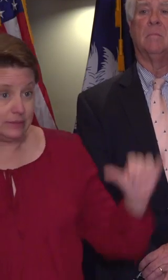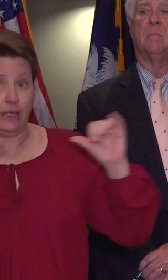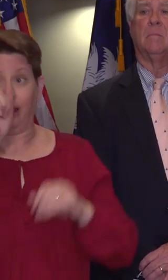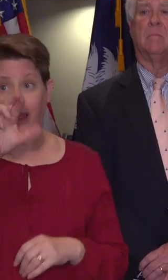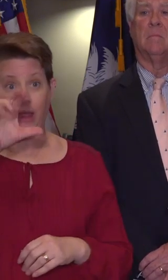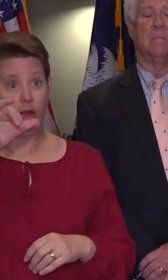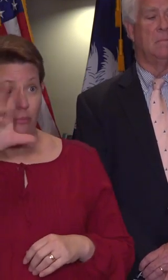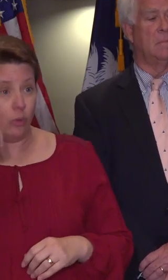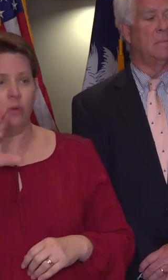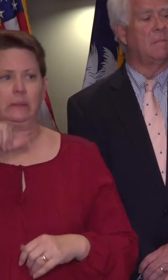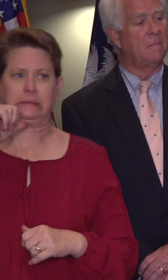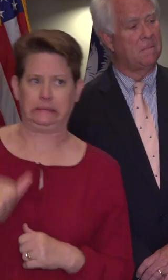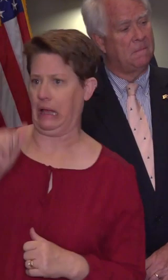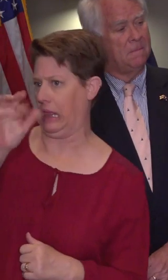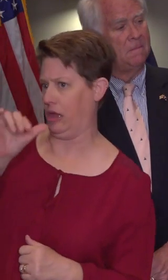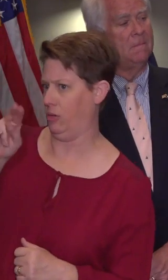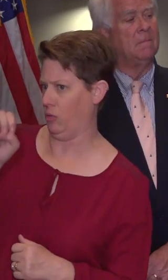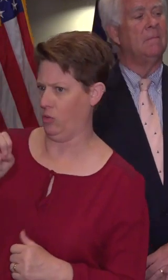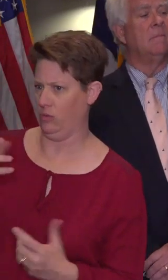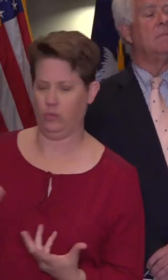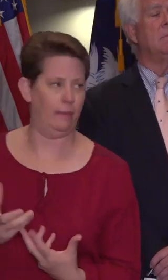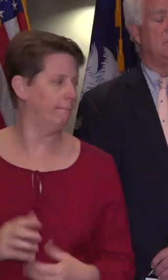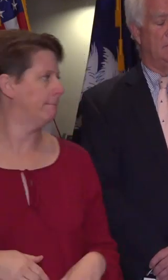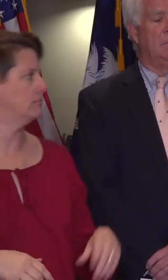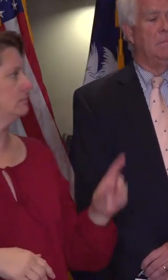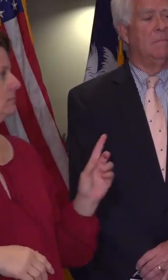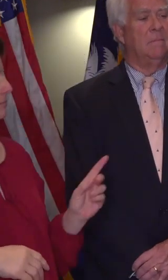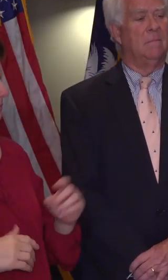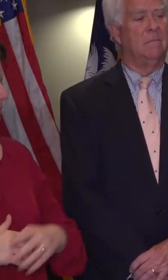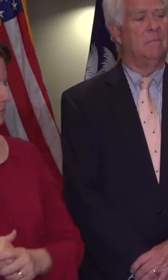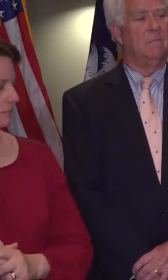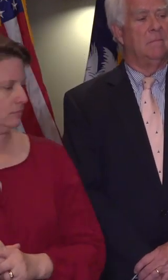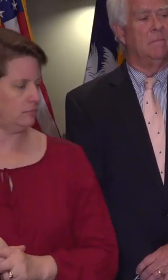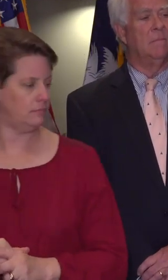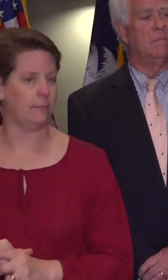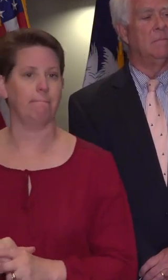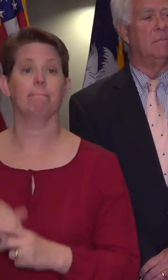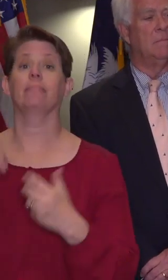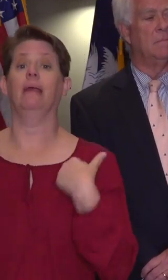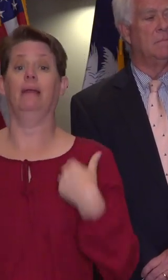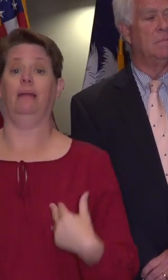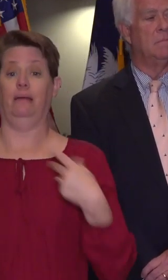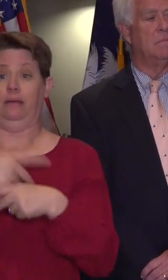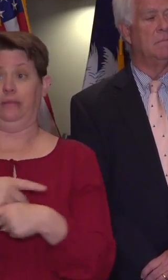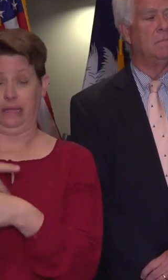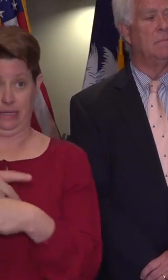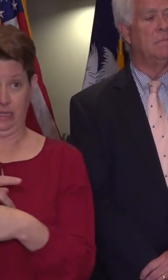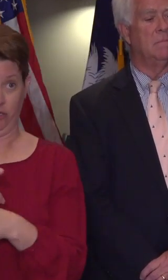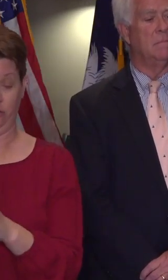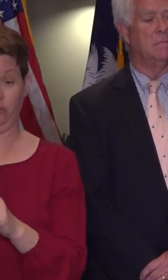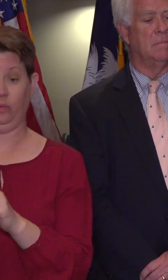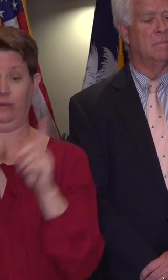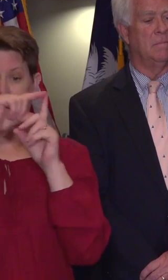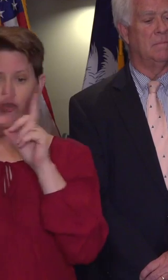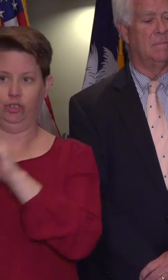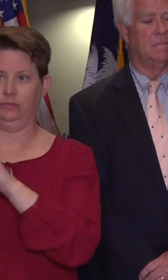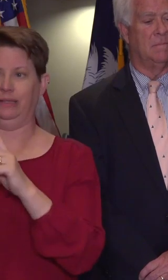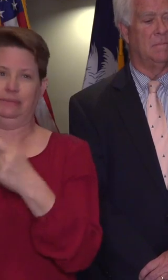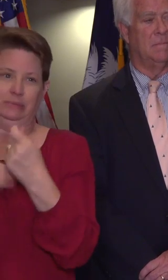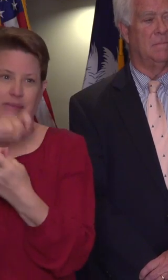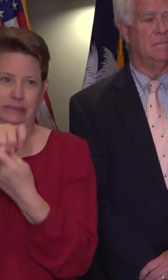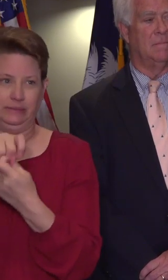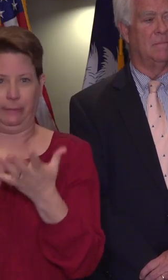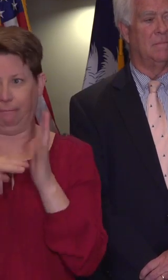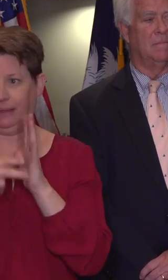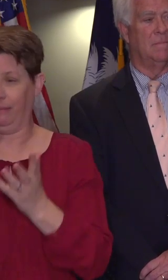airborne or not airborne? So, in healthcare settings, we have terms that have a specific meaning